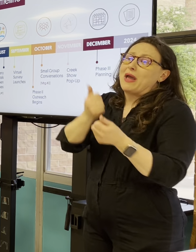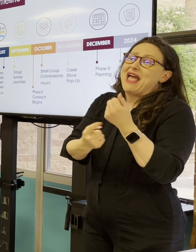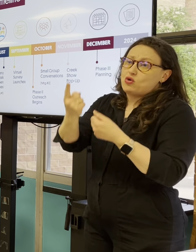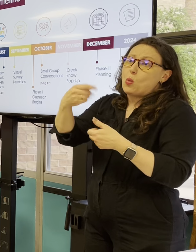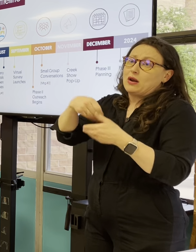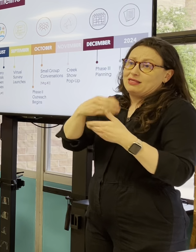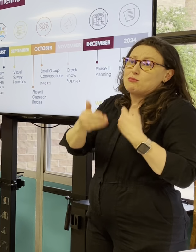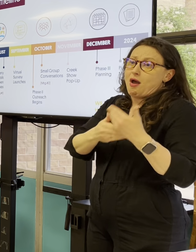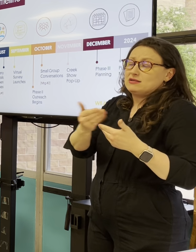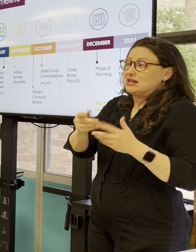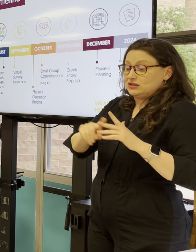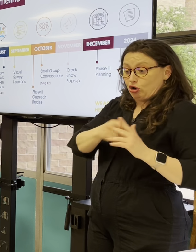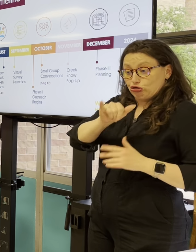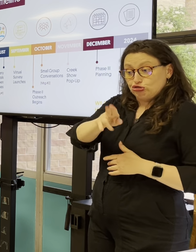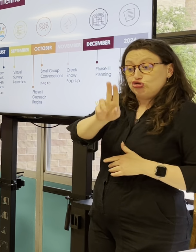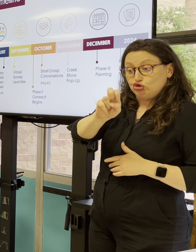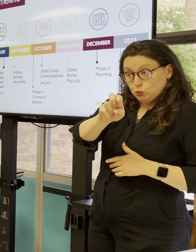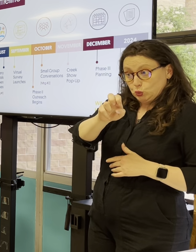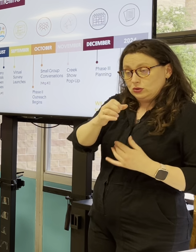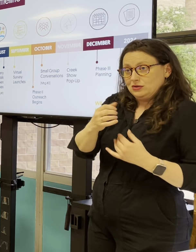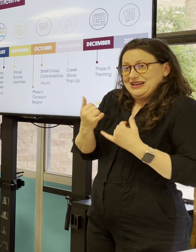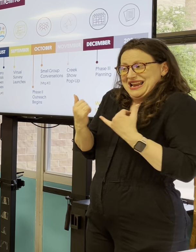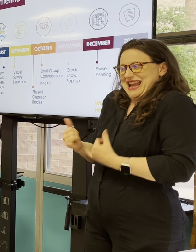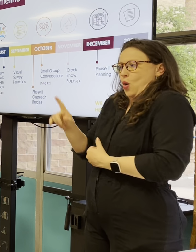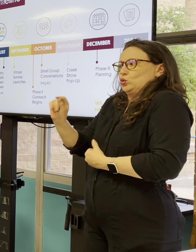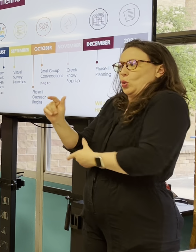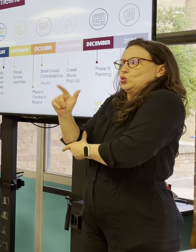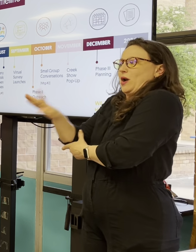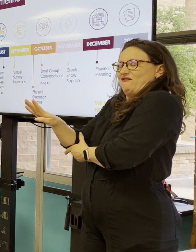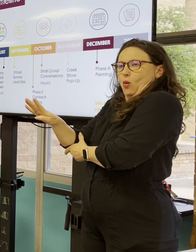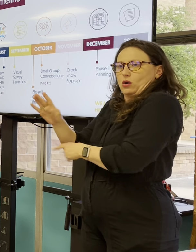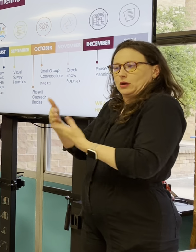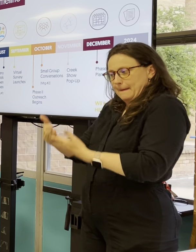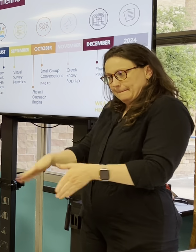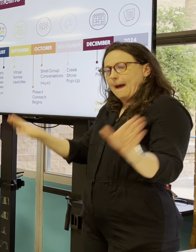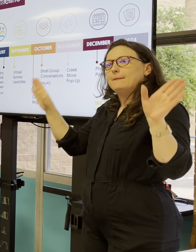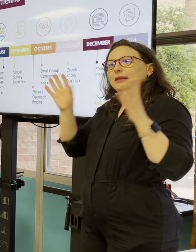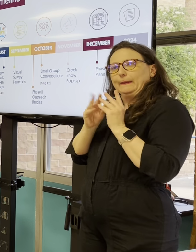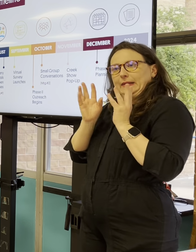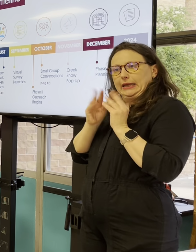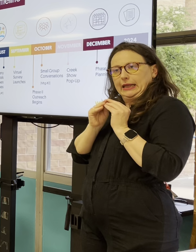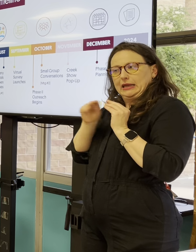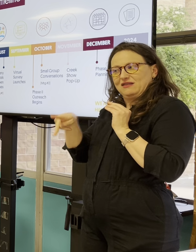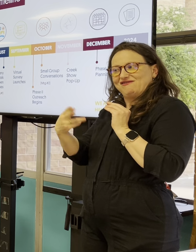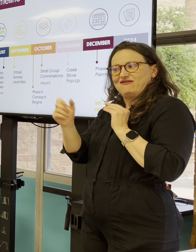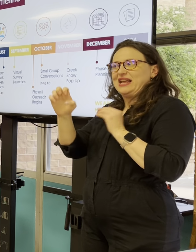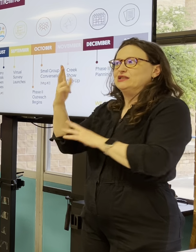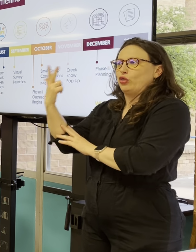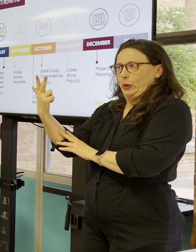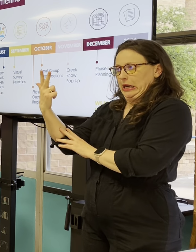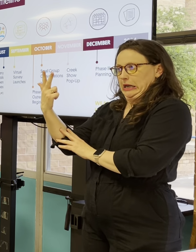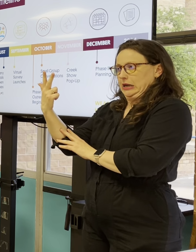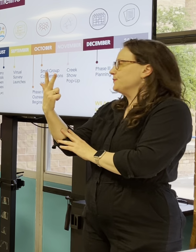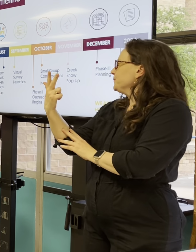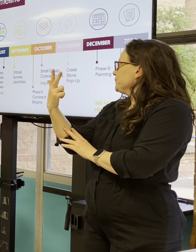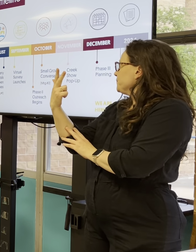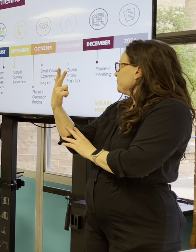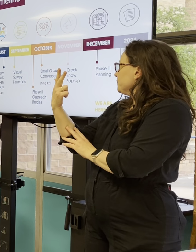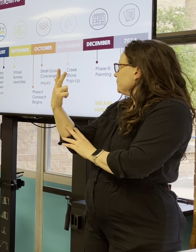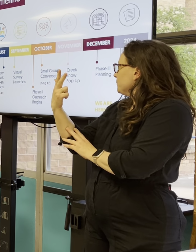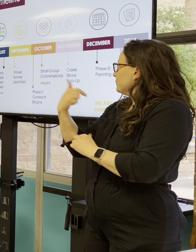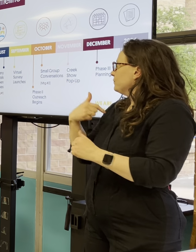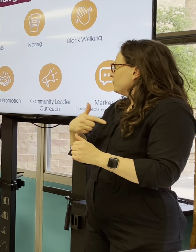we're here now in 2024 in our public meeting, as Melissa said, in phase 3. And when we like